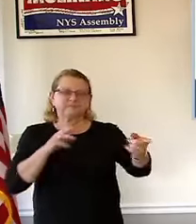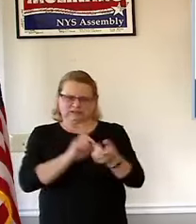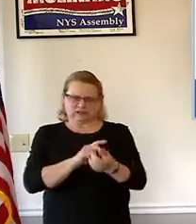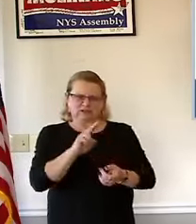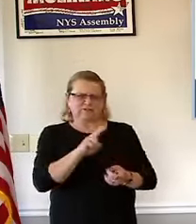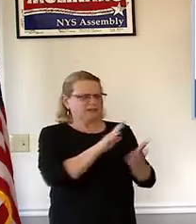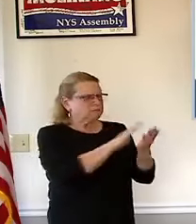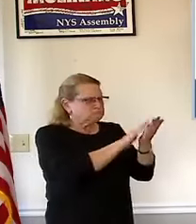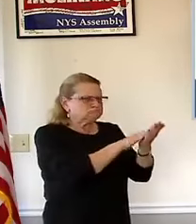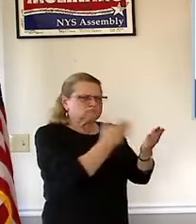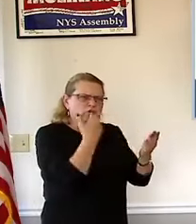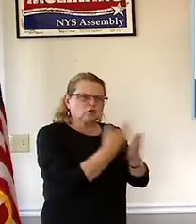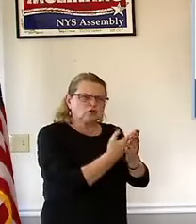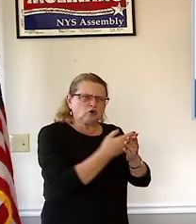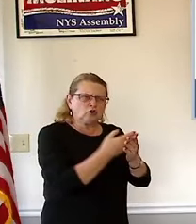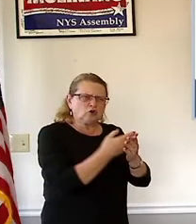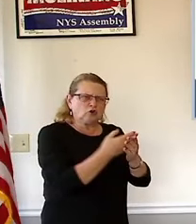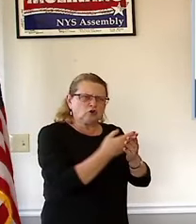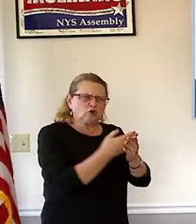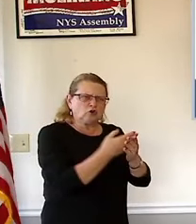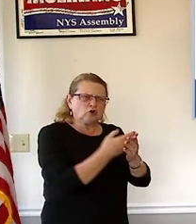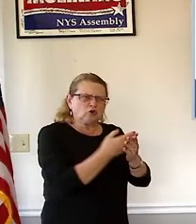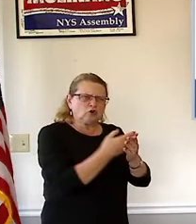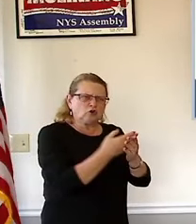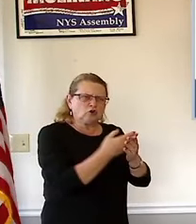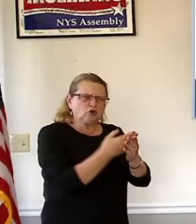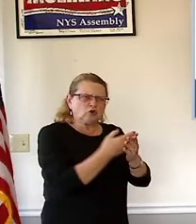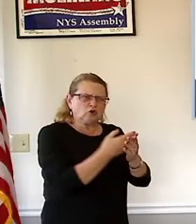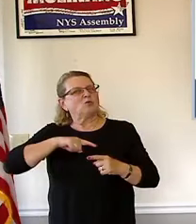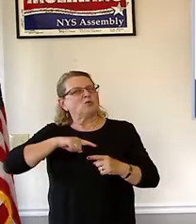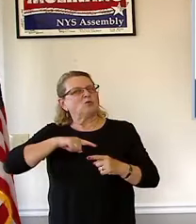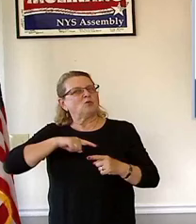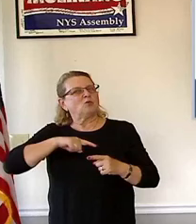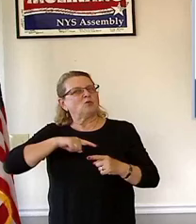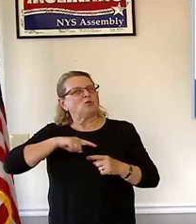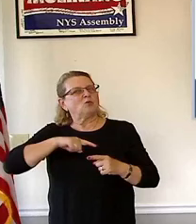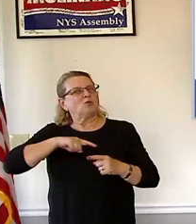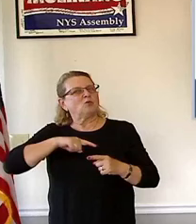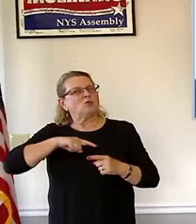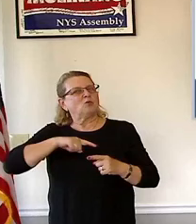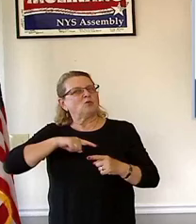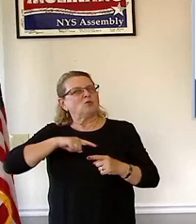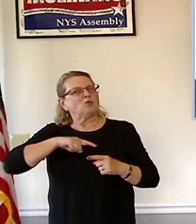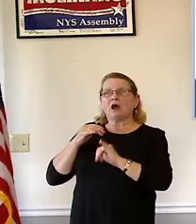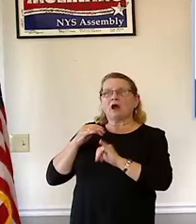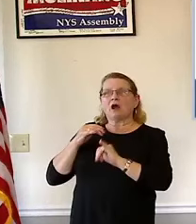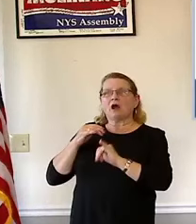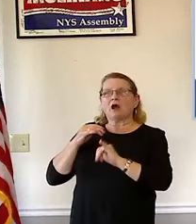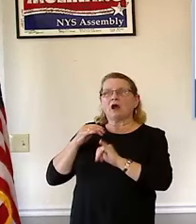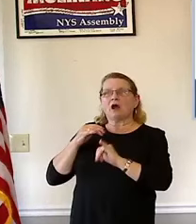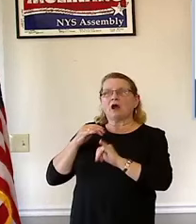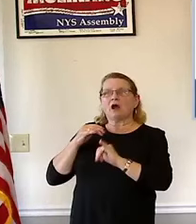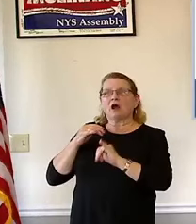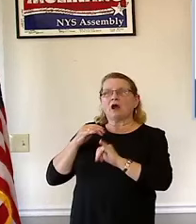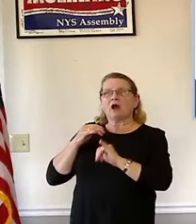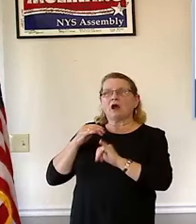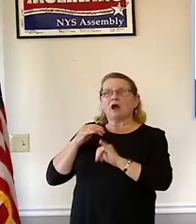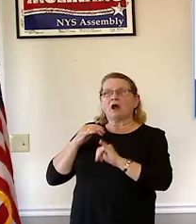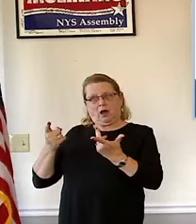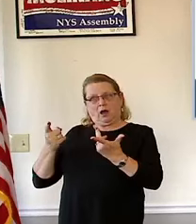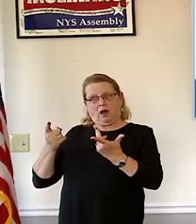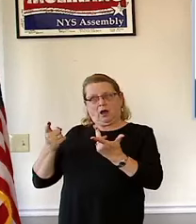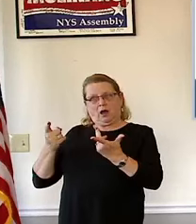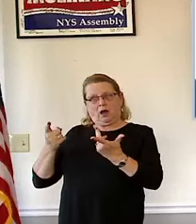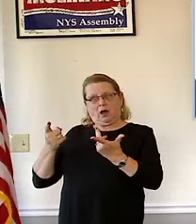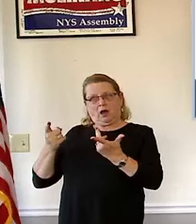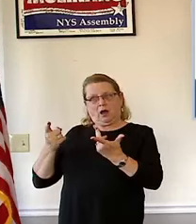a communicable and reportable disease, we basically confirm that by doing an